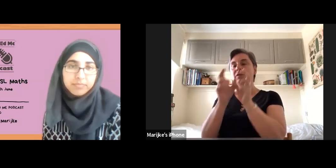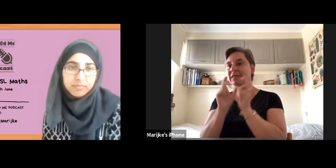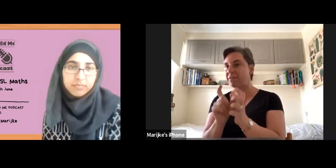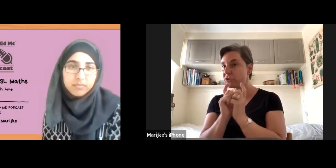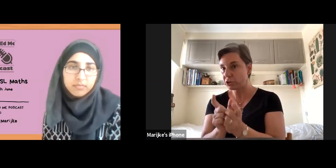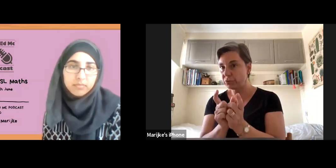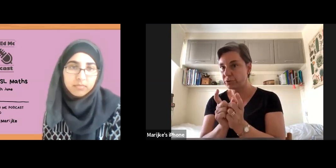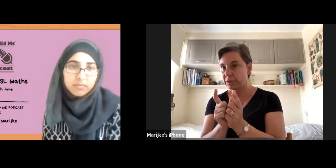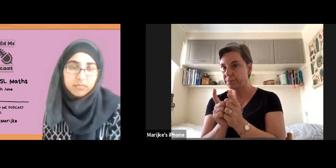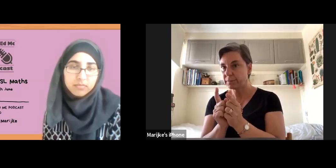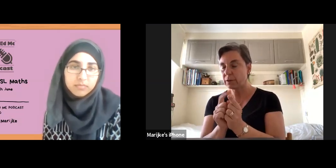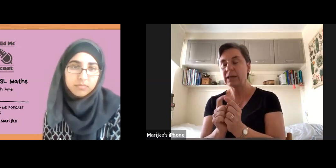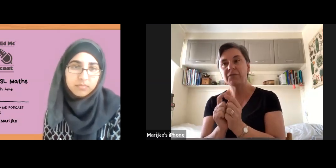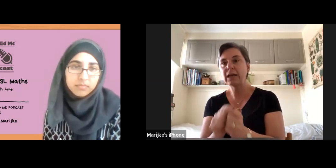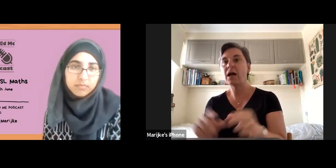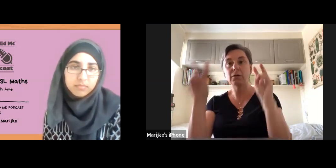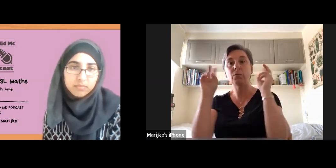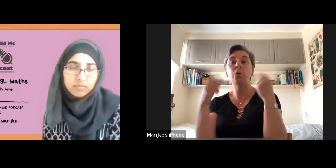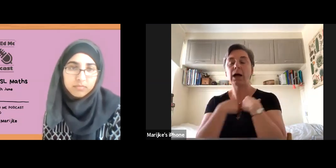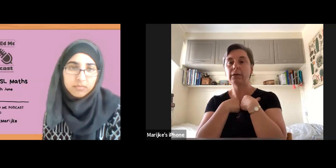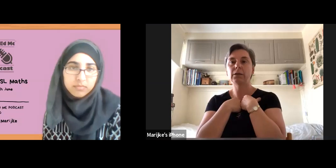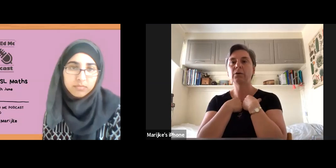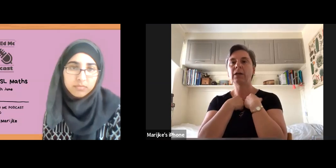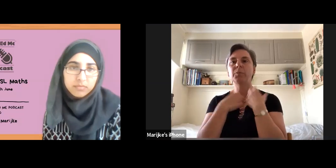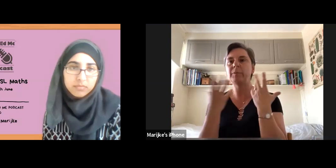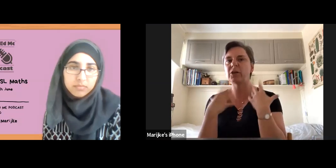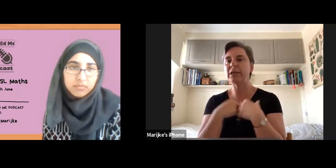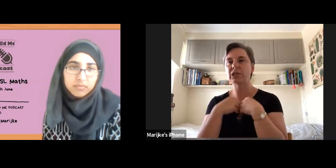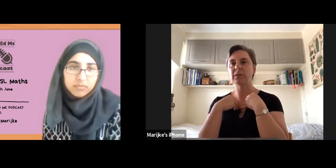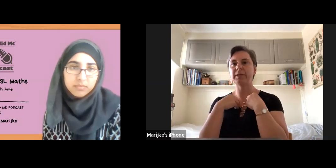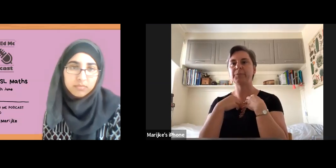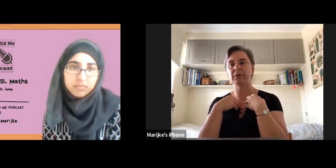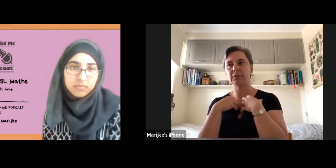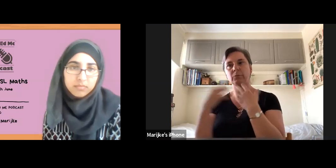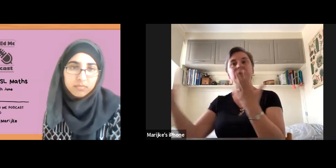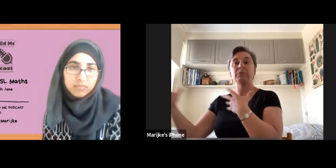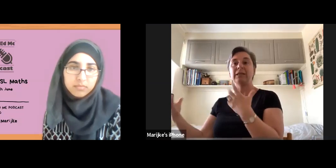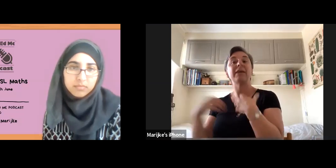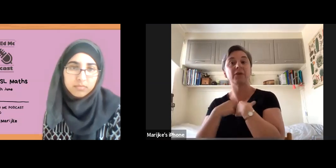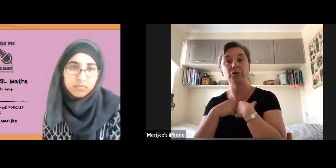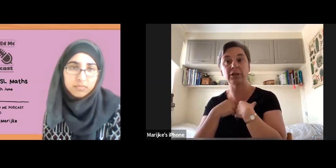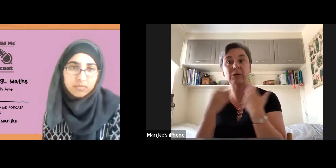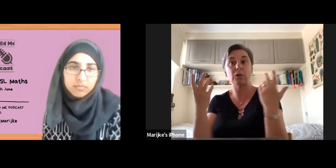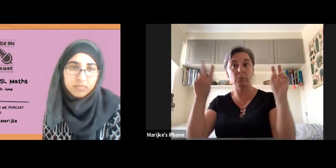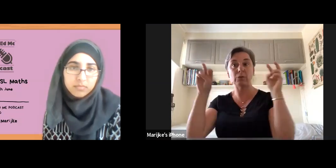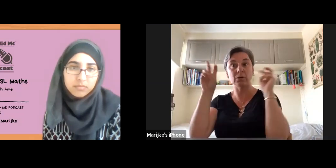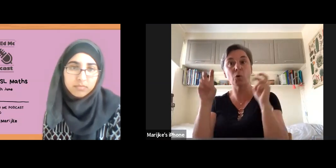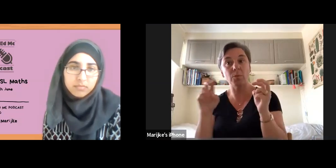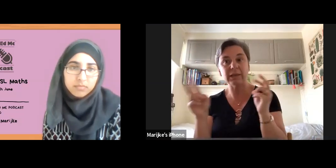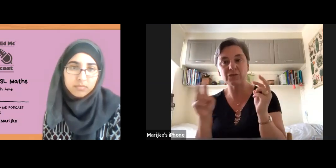deaf children, if they are I know people cringe a little bit, but in the deaf community we call them normal deaf